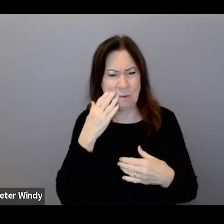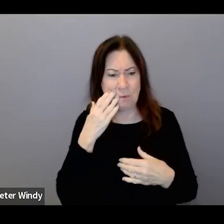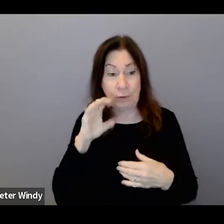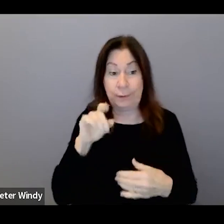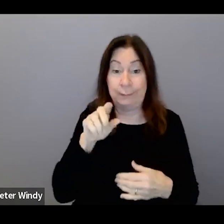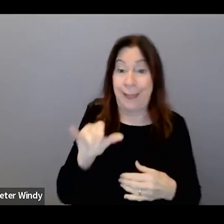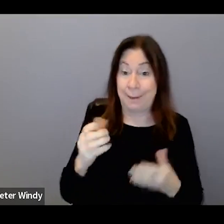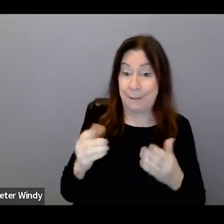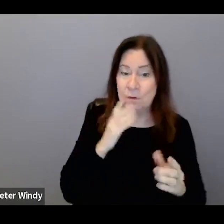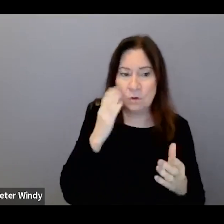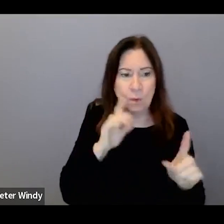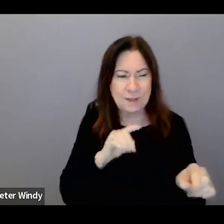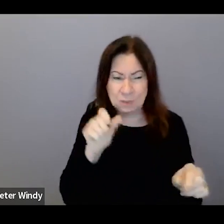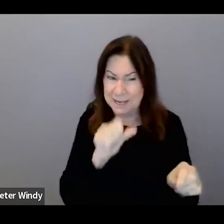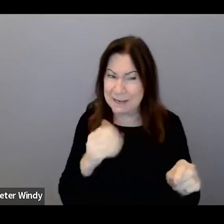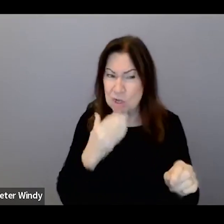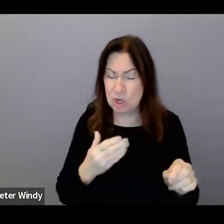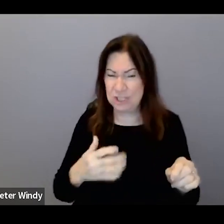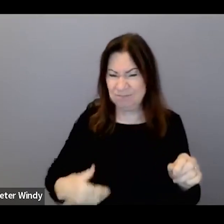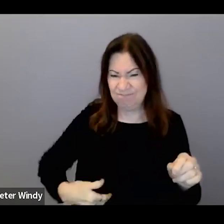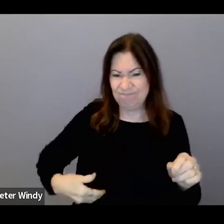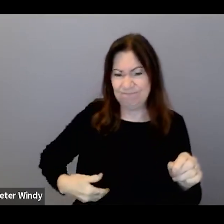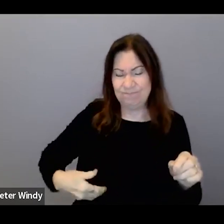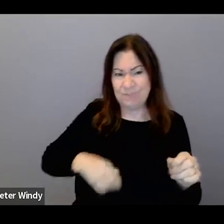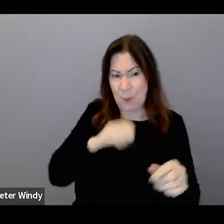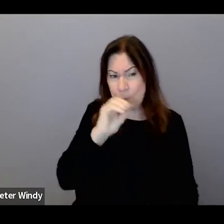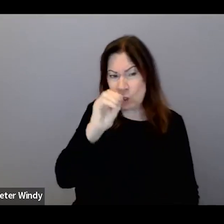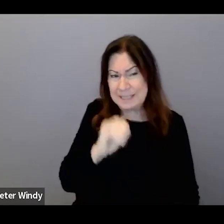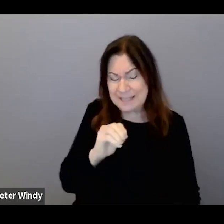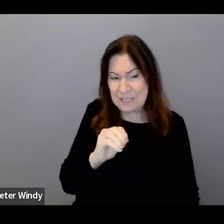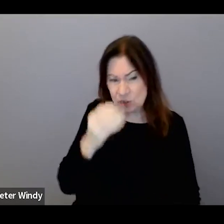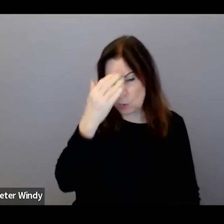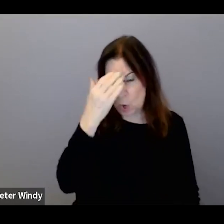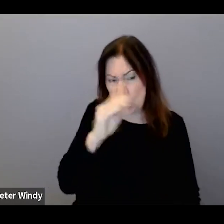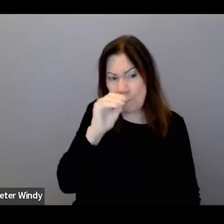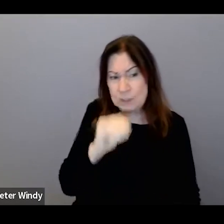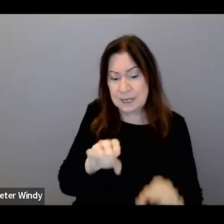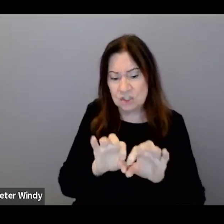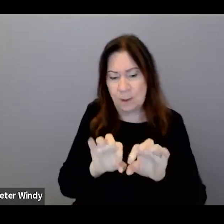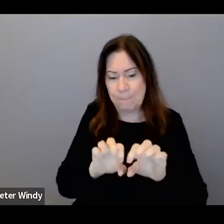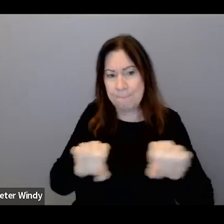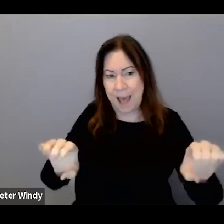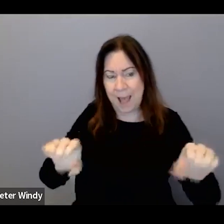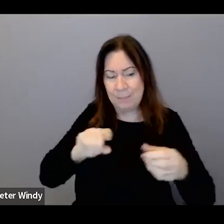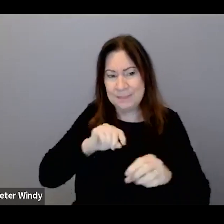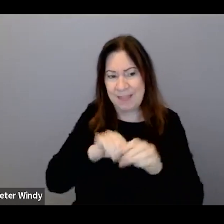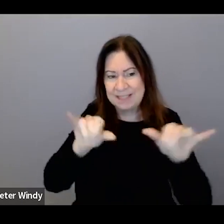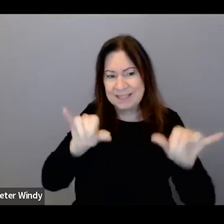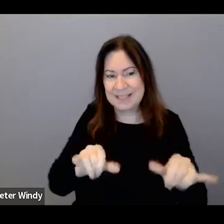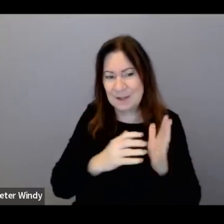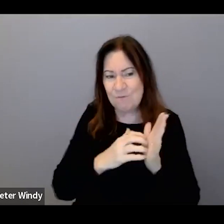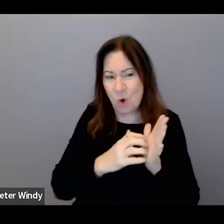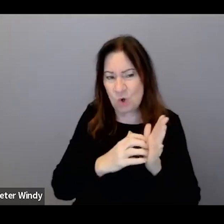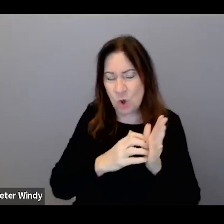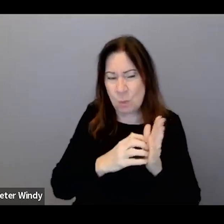but do y'all have any good feel for the percentage of pipes in the system that are vulnerable to